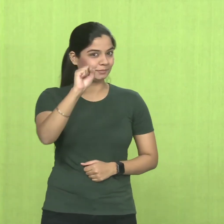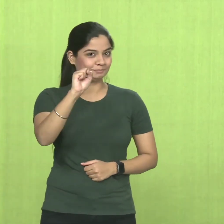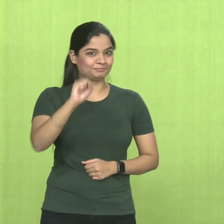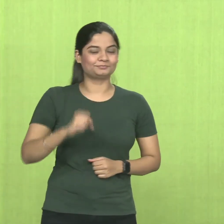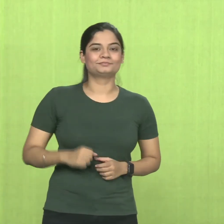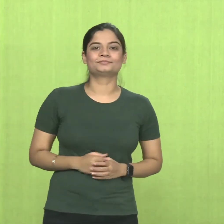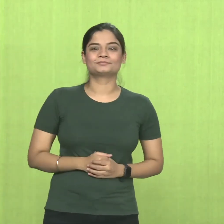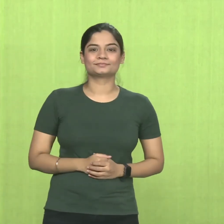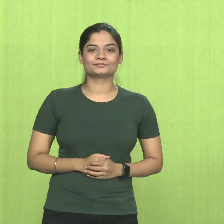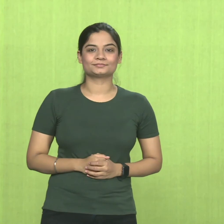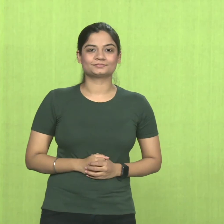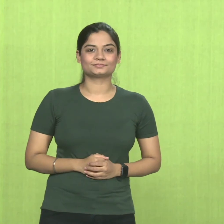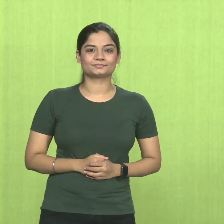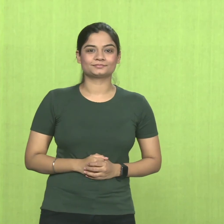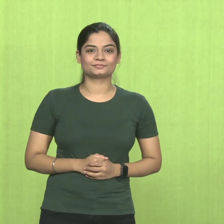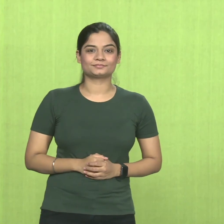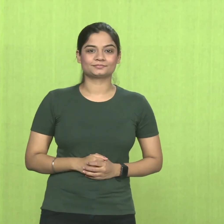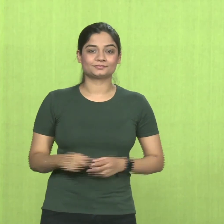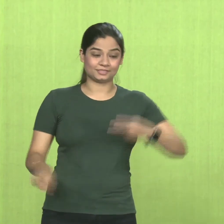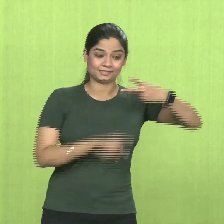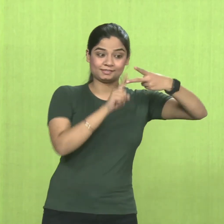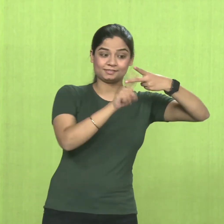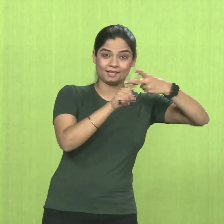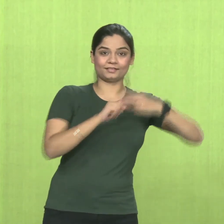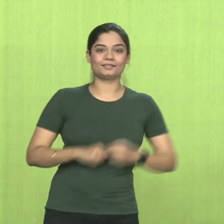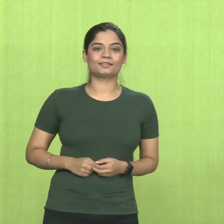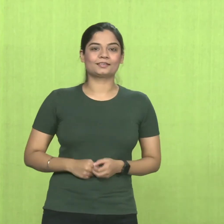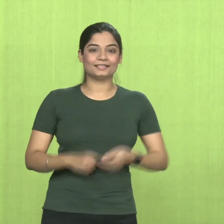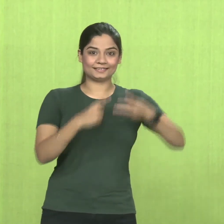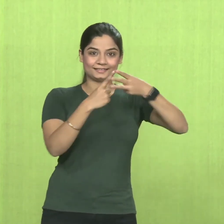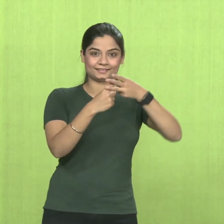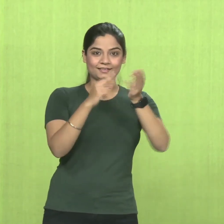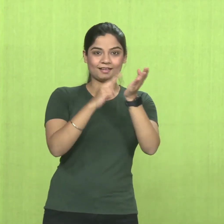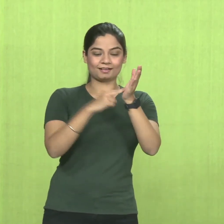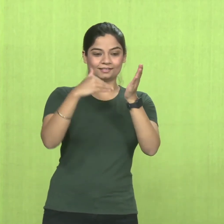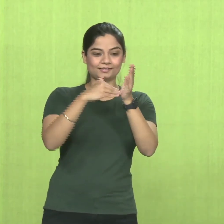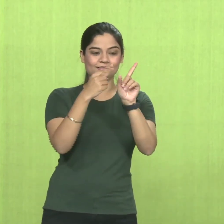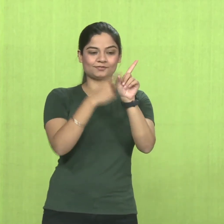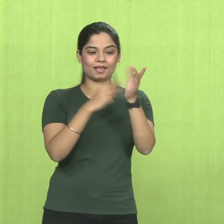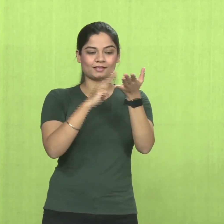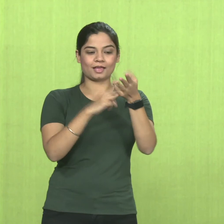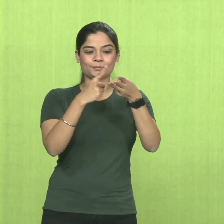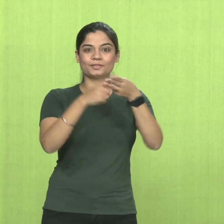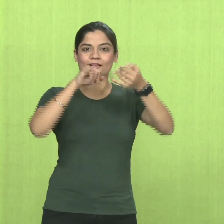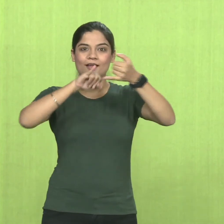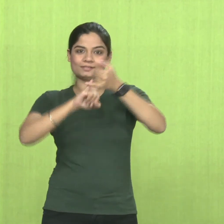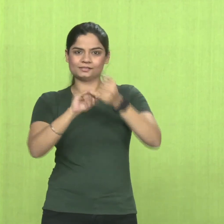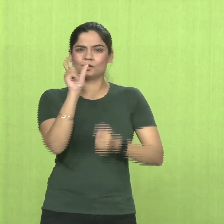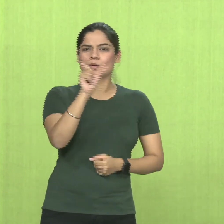food. The second is enzymes. These enzymes are chemicals that